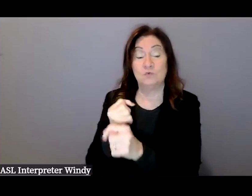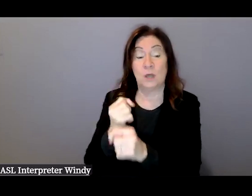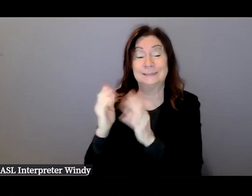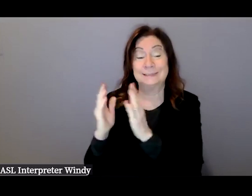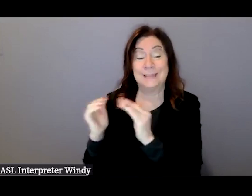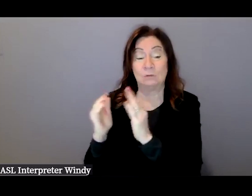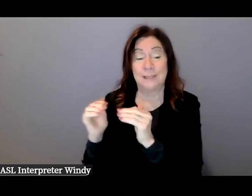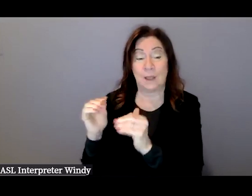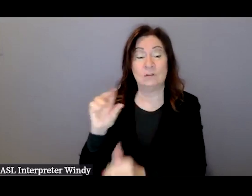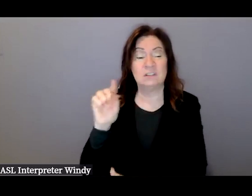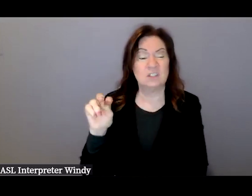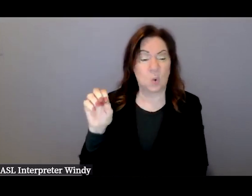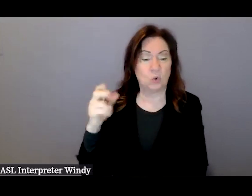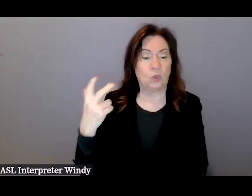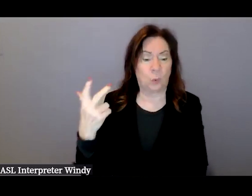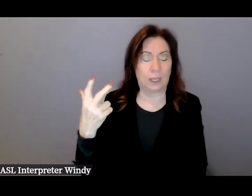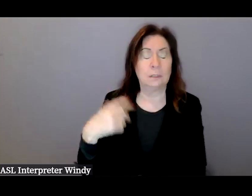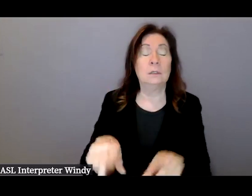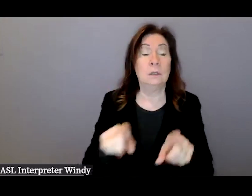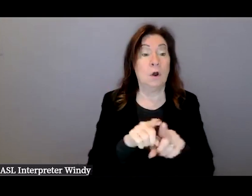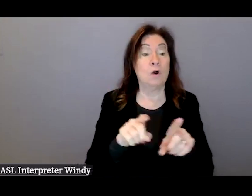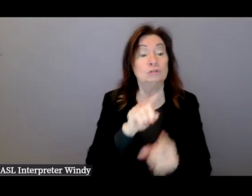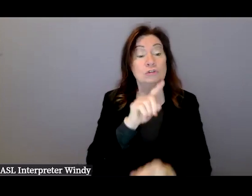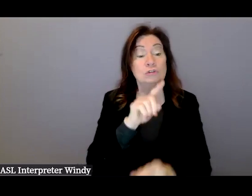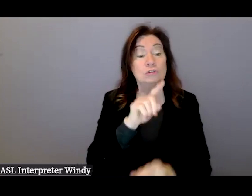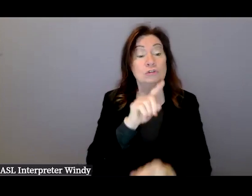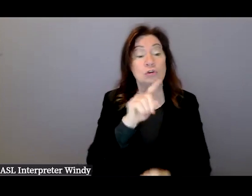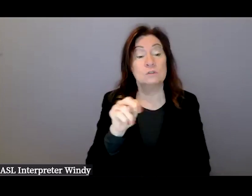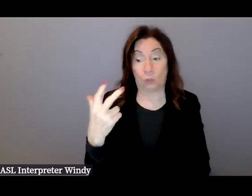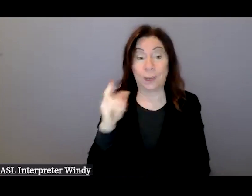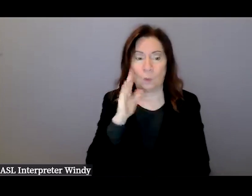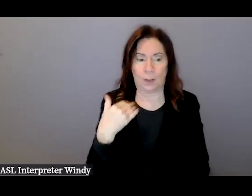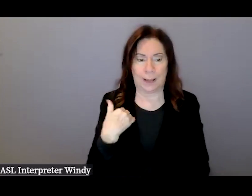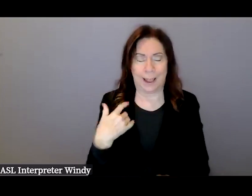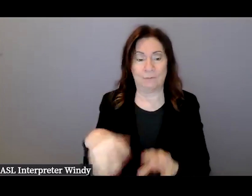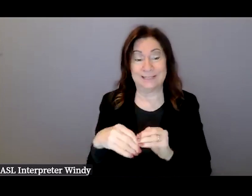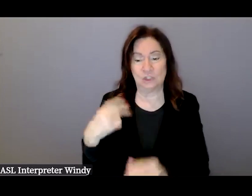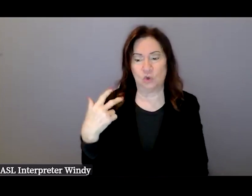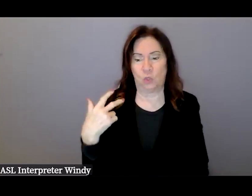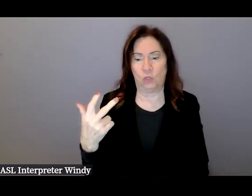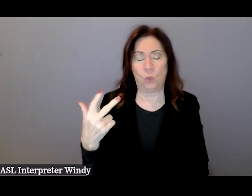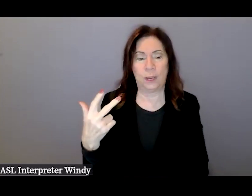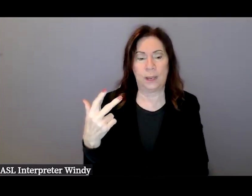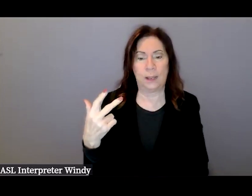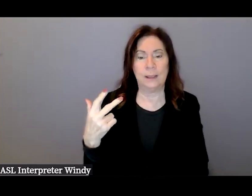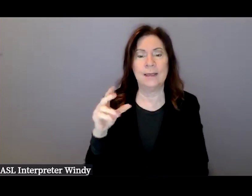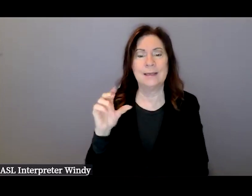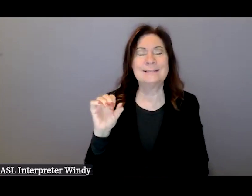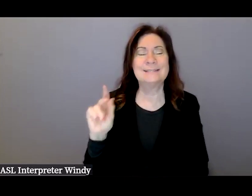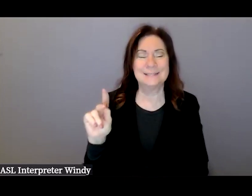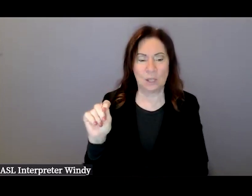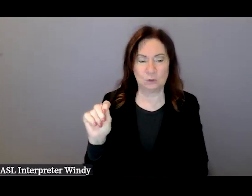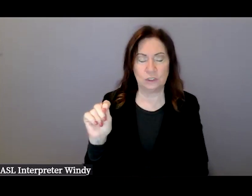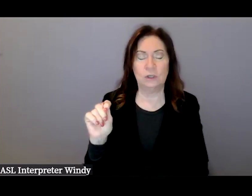Asheville. And additionally, zone 3 will have 3 mud silt crew